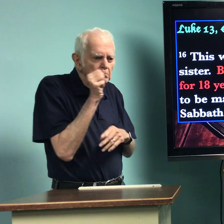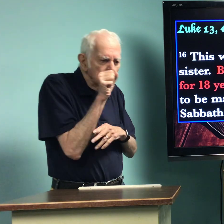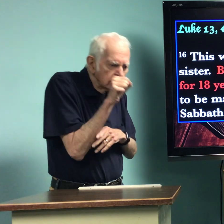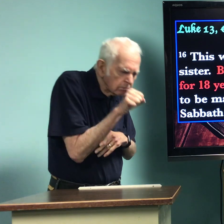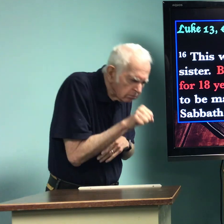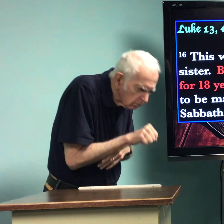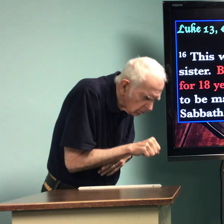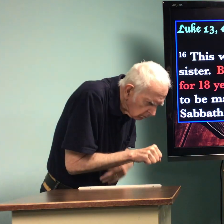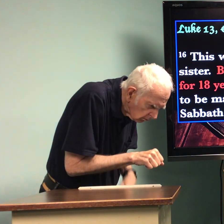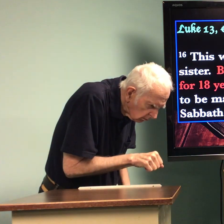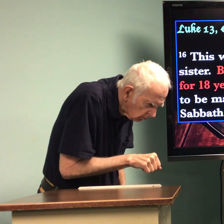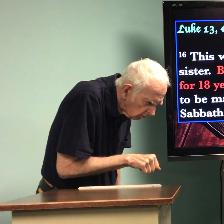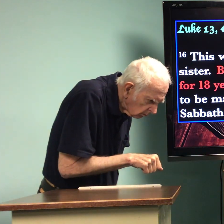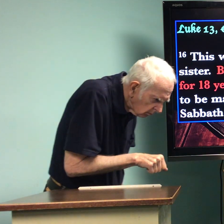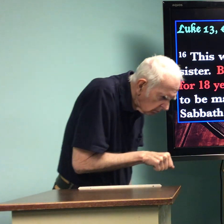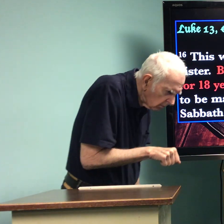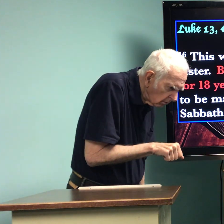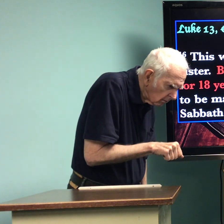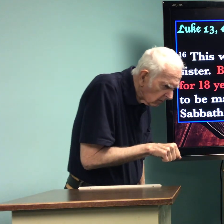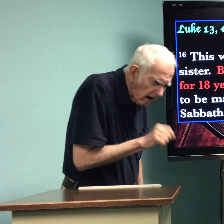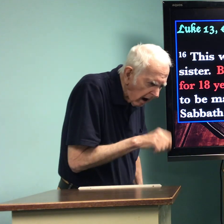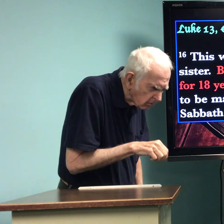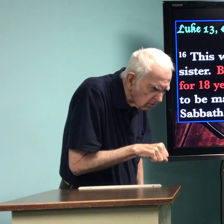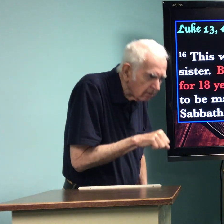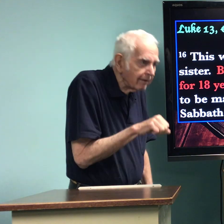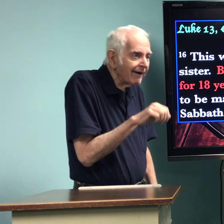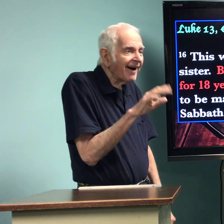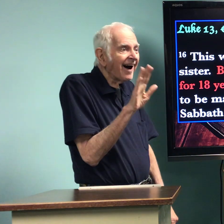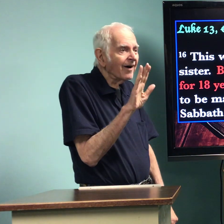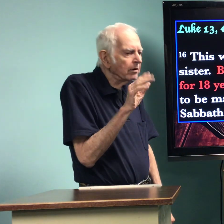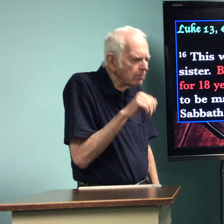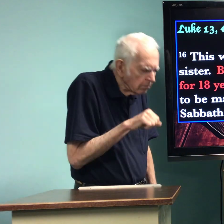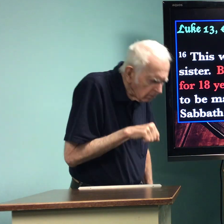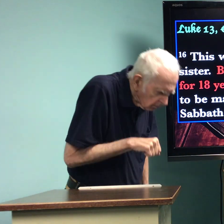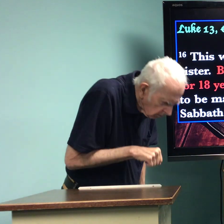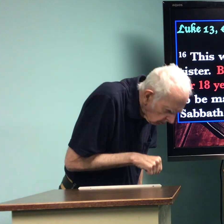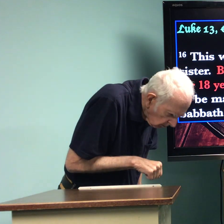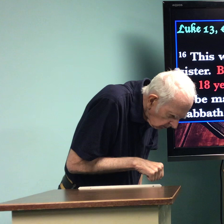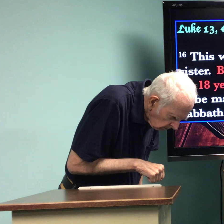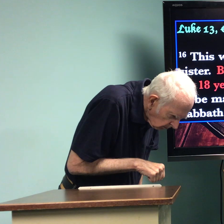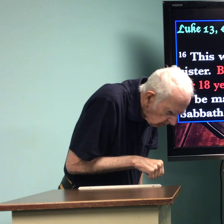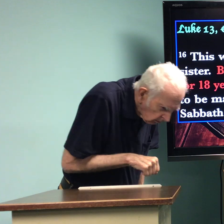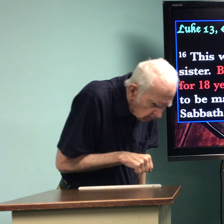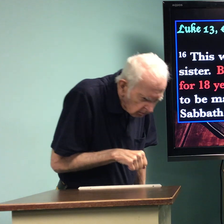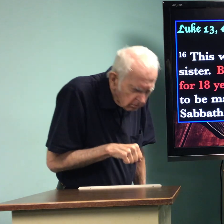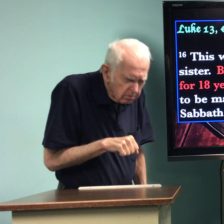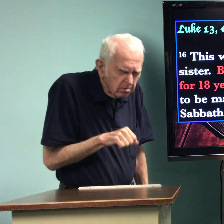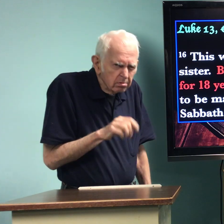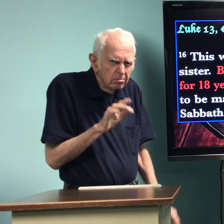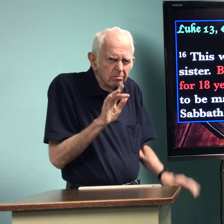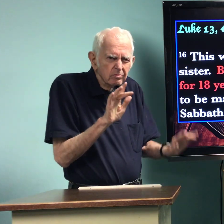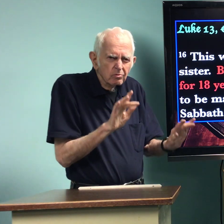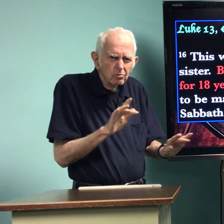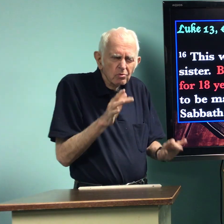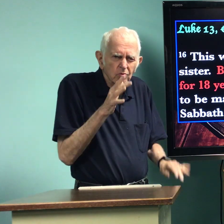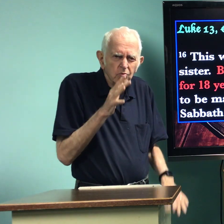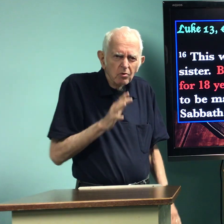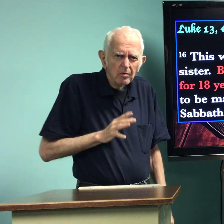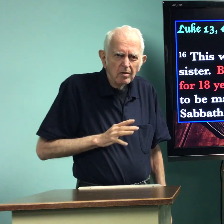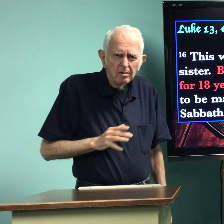like a prisoner. She's been bent over. She couldn't stand up. She had to bend over. The poor woman.